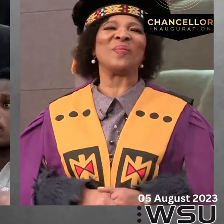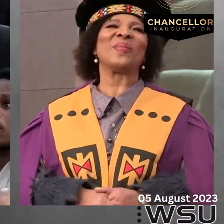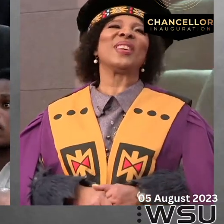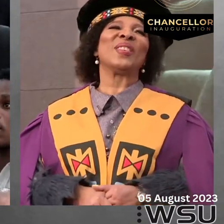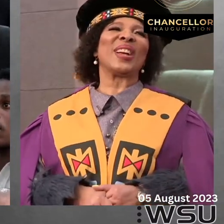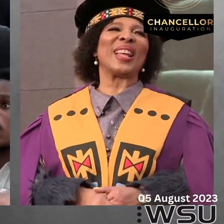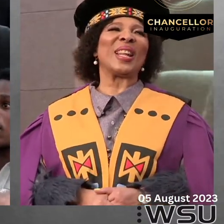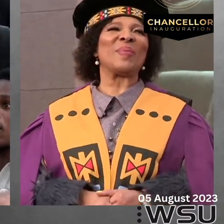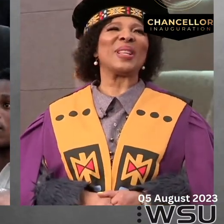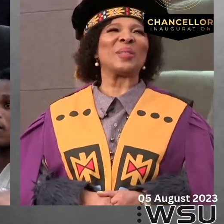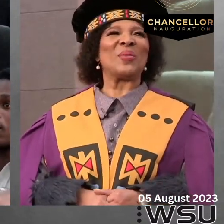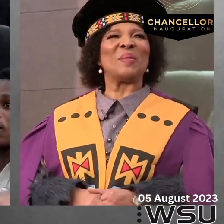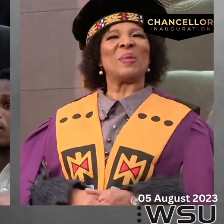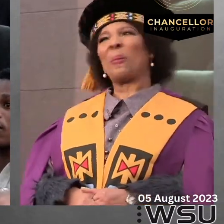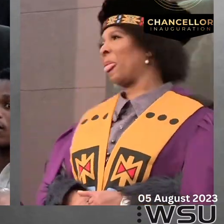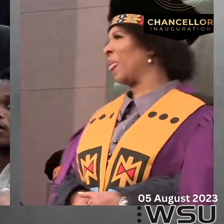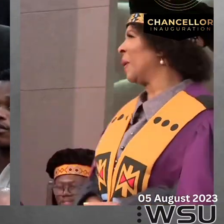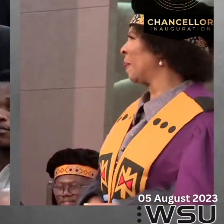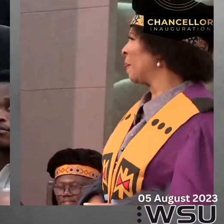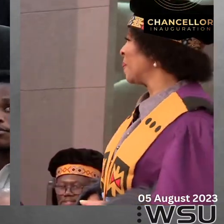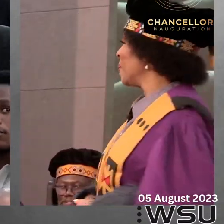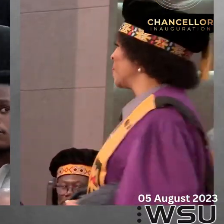nam. Ungahlala phantsi mnweba.